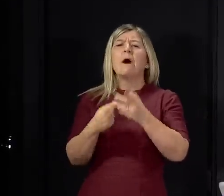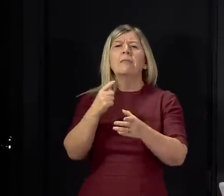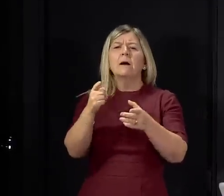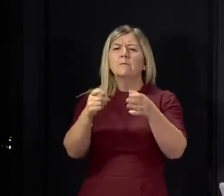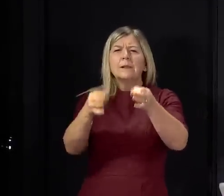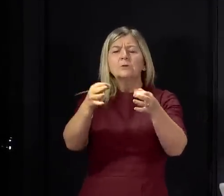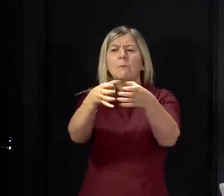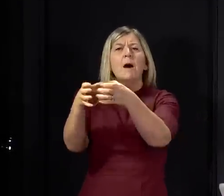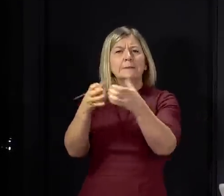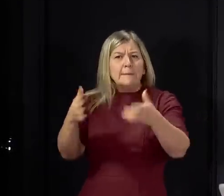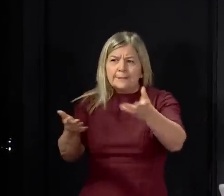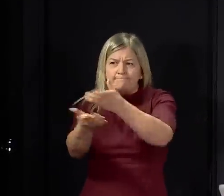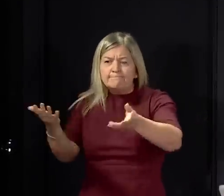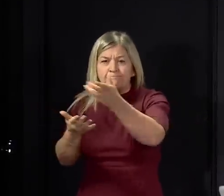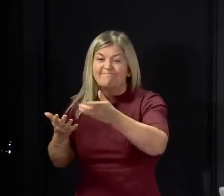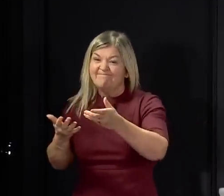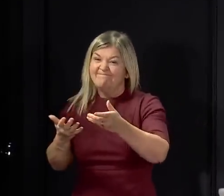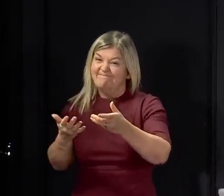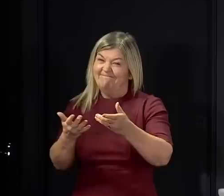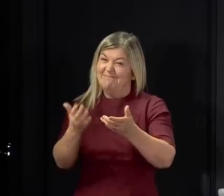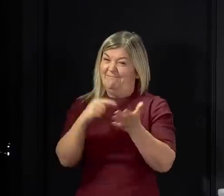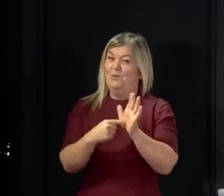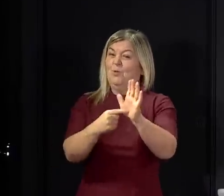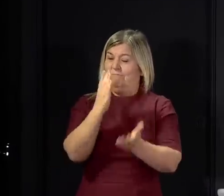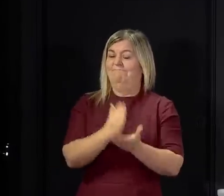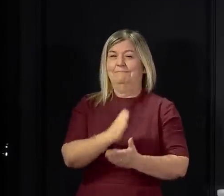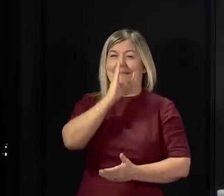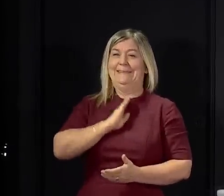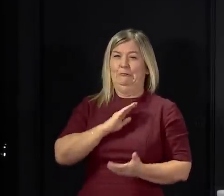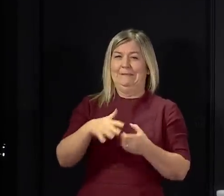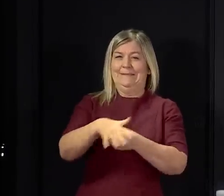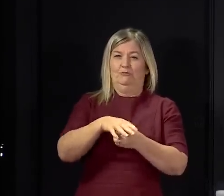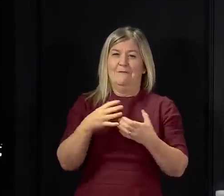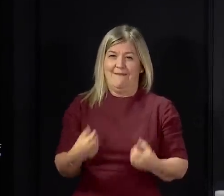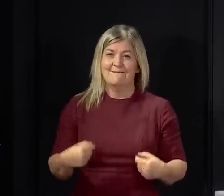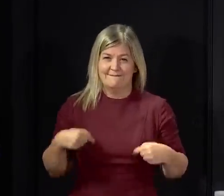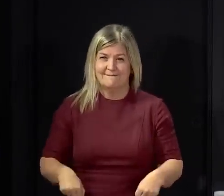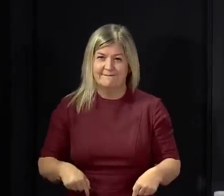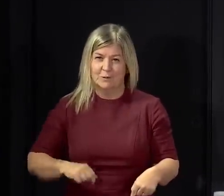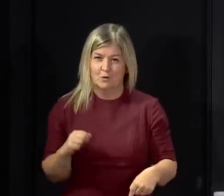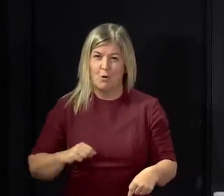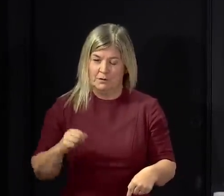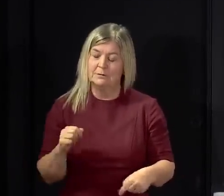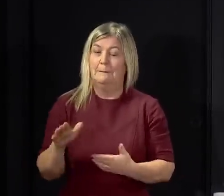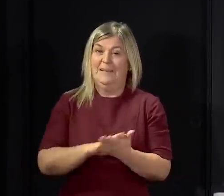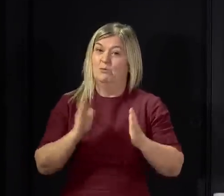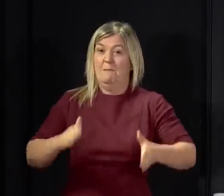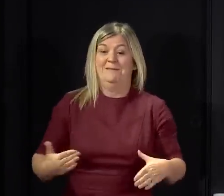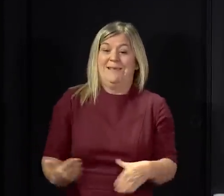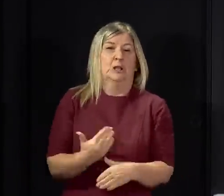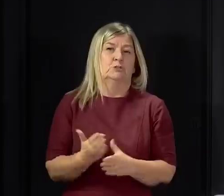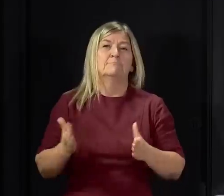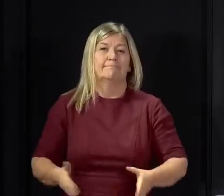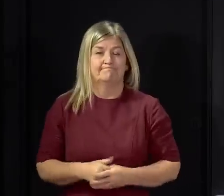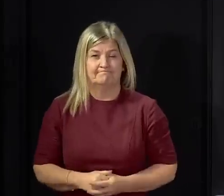parties, suggests a serious situation, and it also suggests a situation that necessitates action.